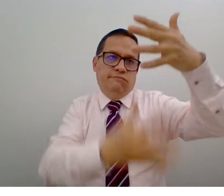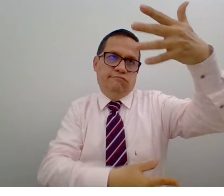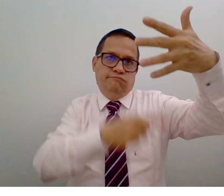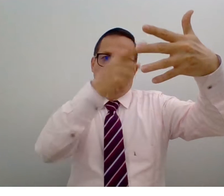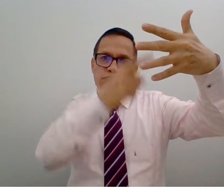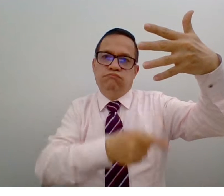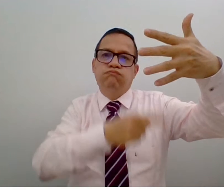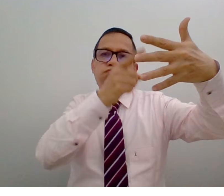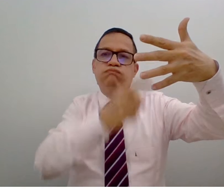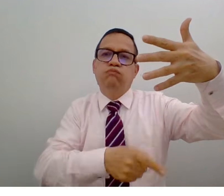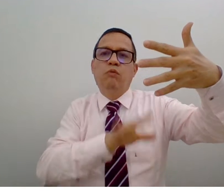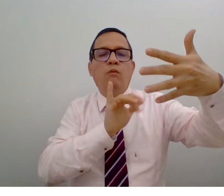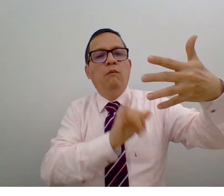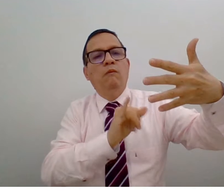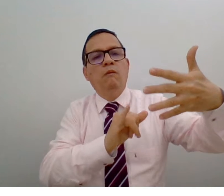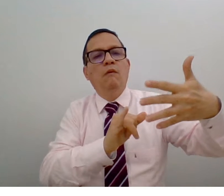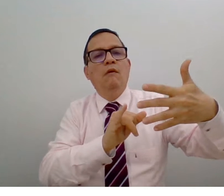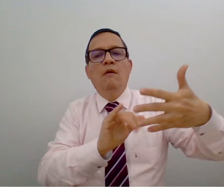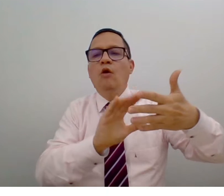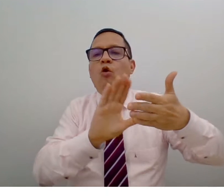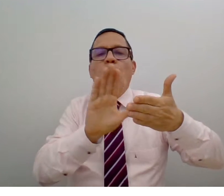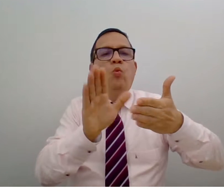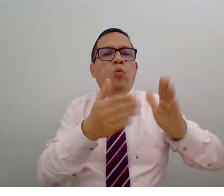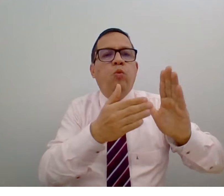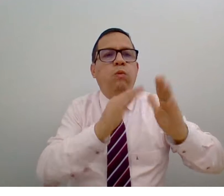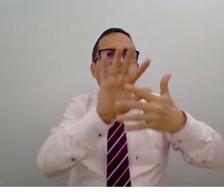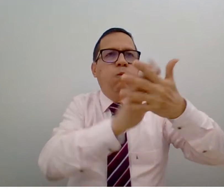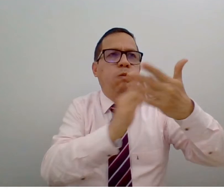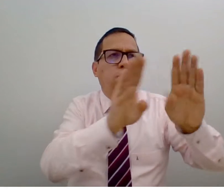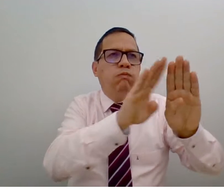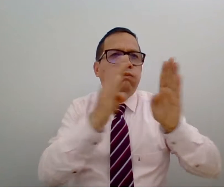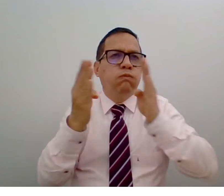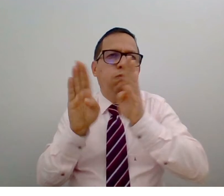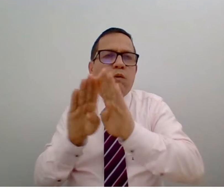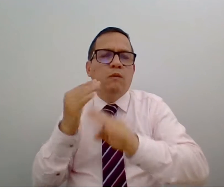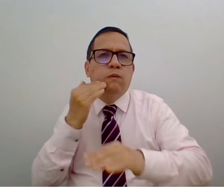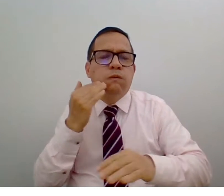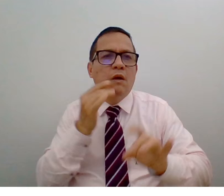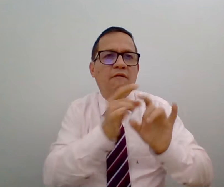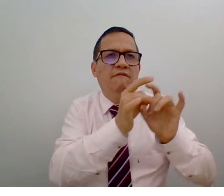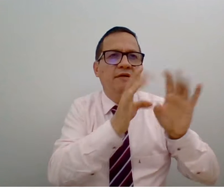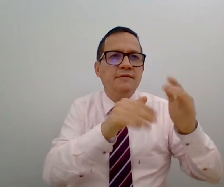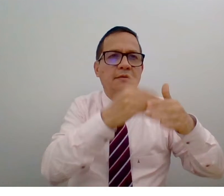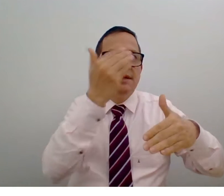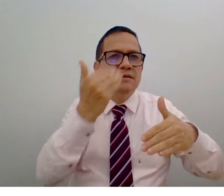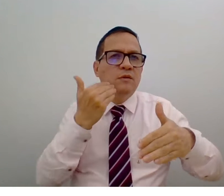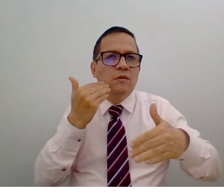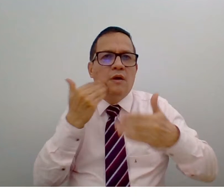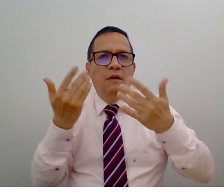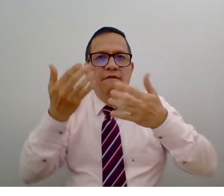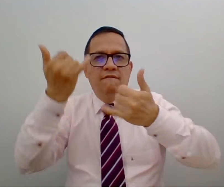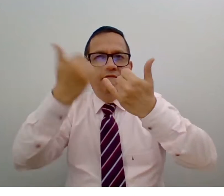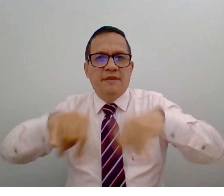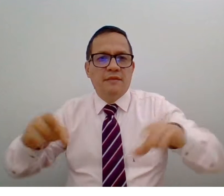revise the agenda of the course to be informed about the starting and closing dates of the